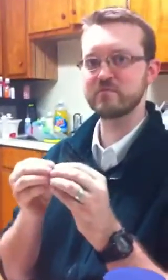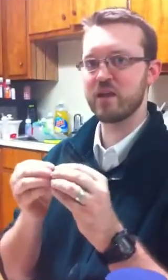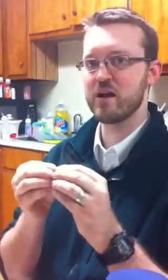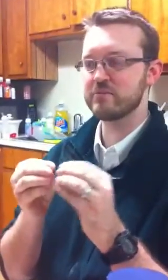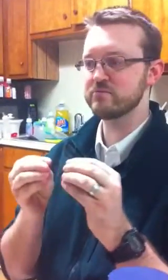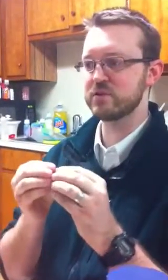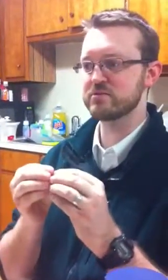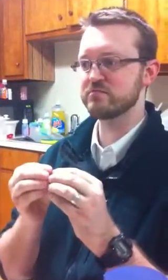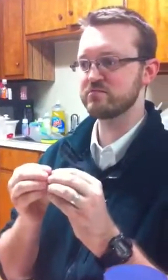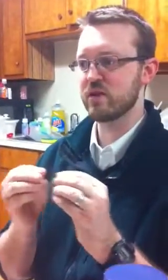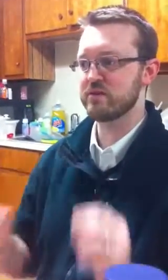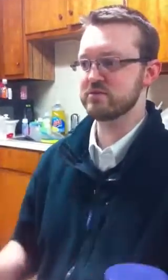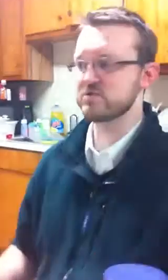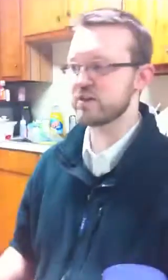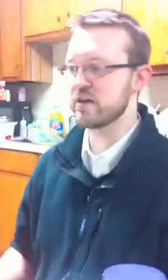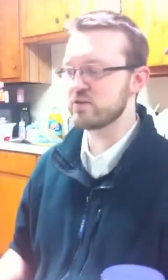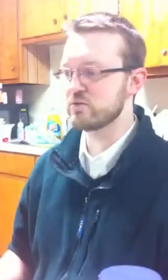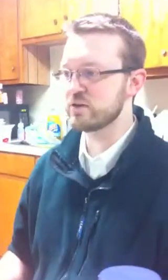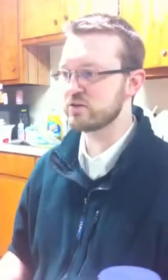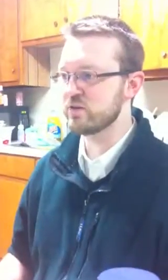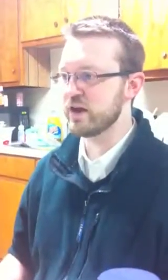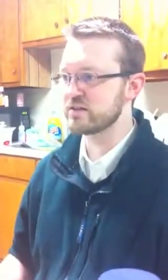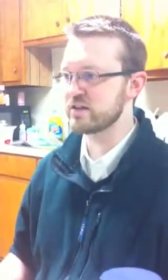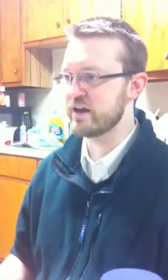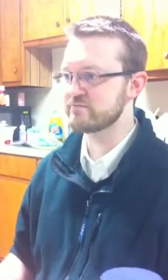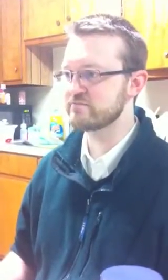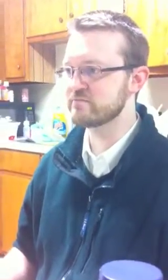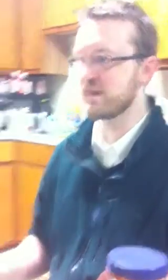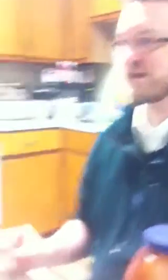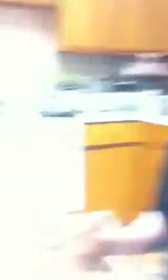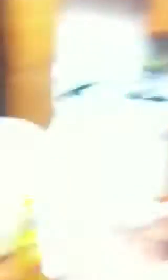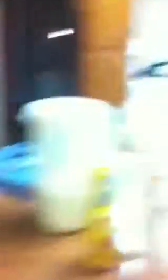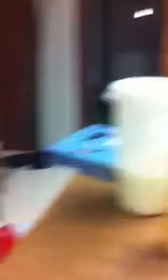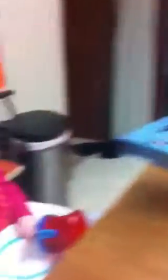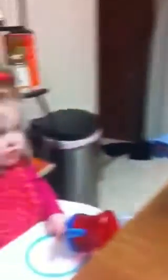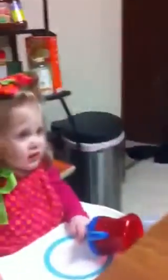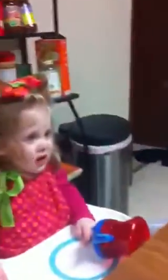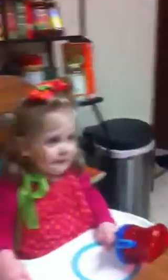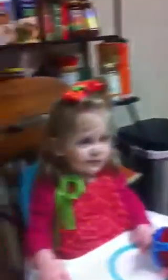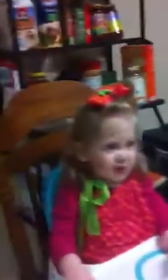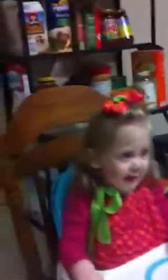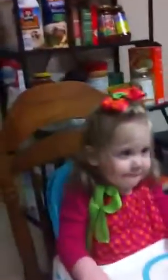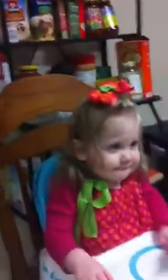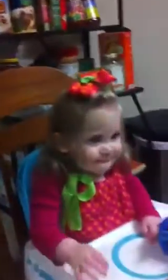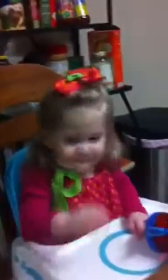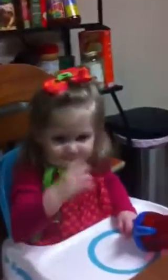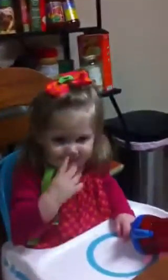Yeah, that is. She can't do it with two hands yet. So we're having to do it with one.